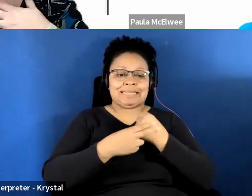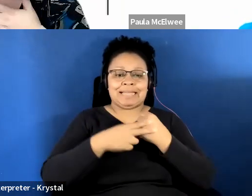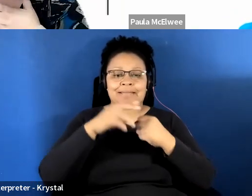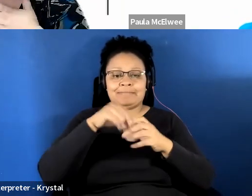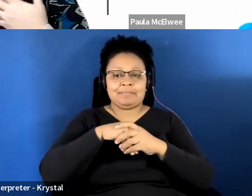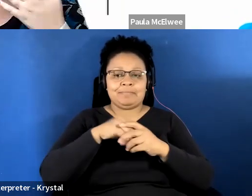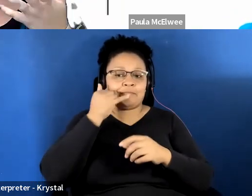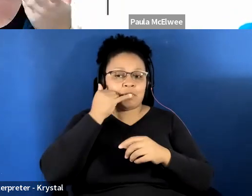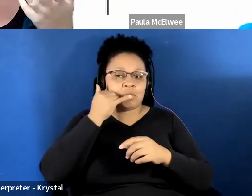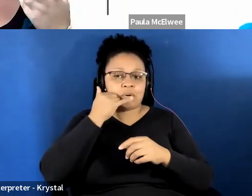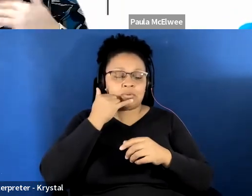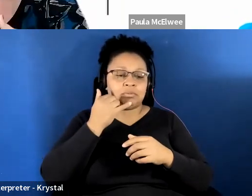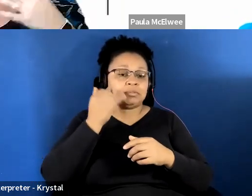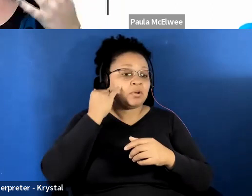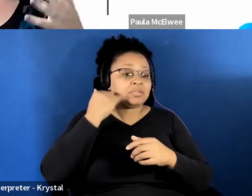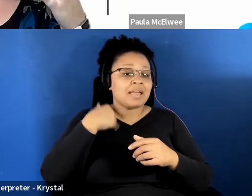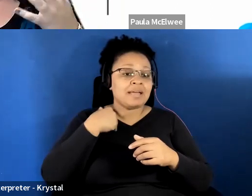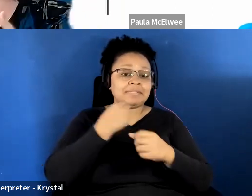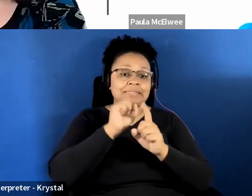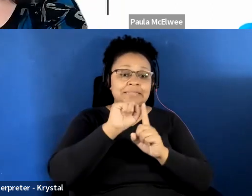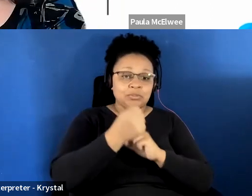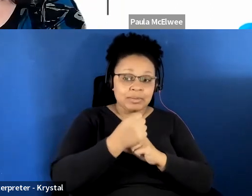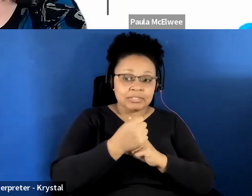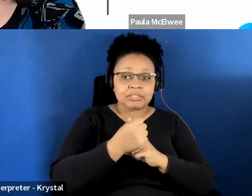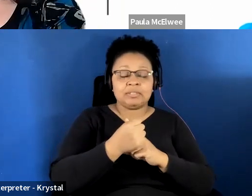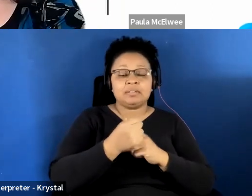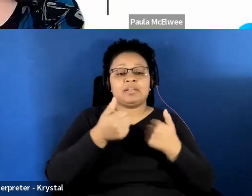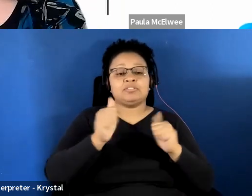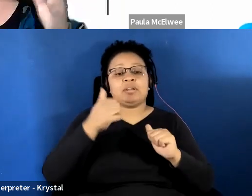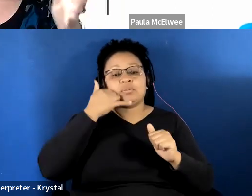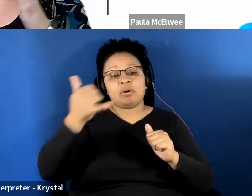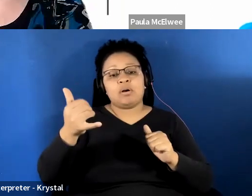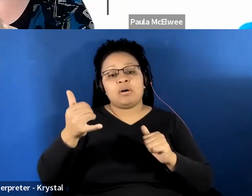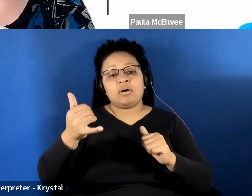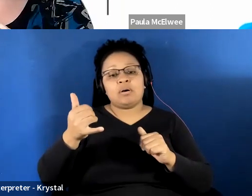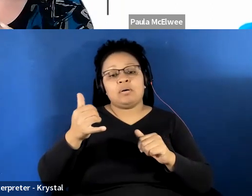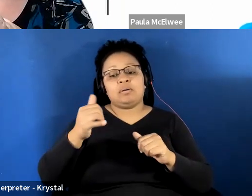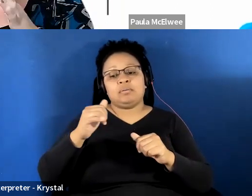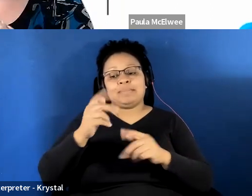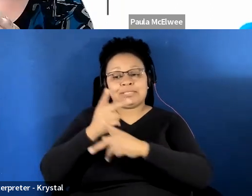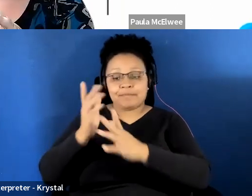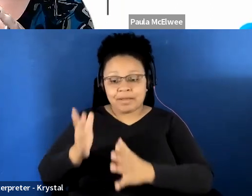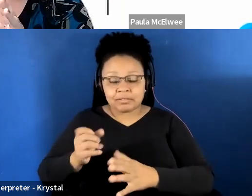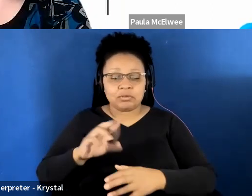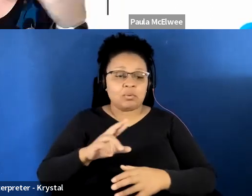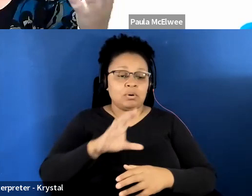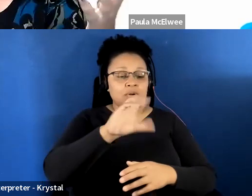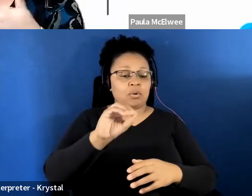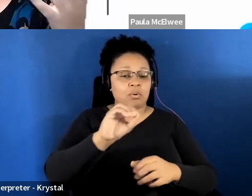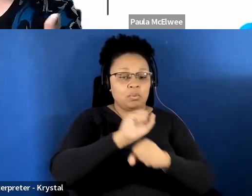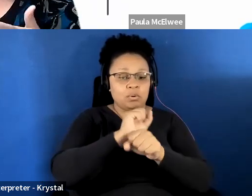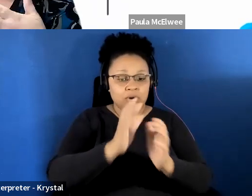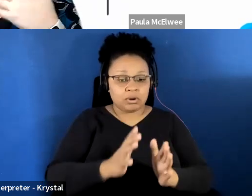I try to call my supervisor, they're busy. I try to talk to my favorite coworker, they're busy. There's somebody you can talk to about the situation. You